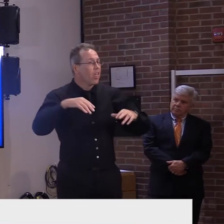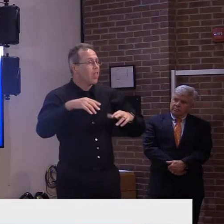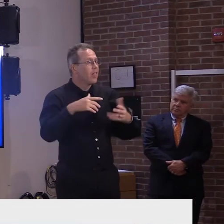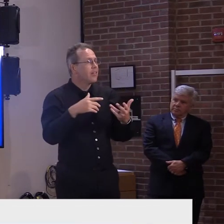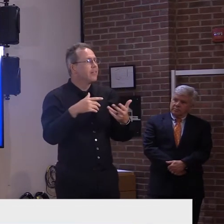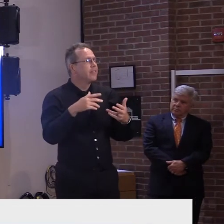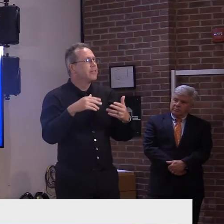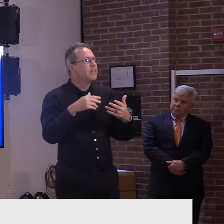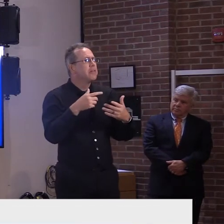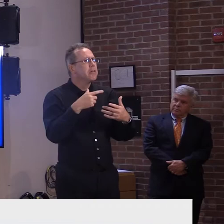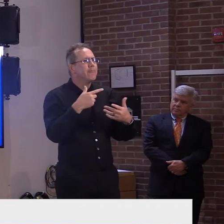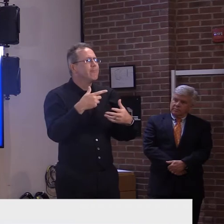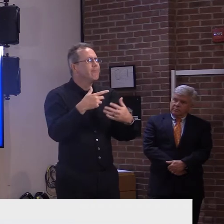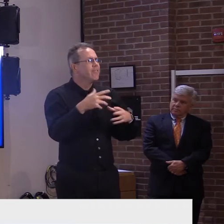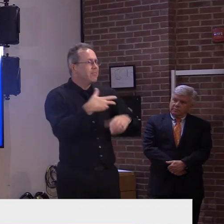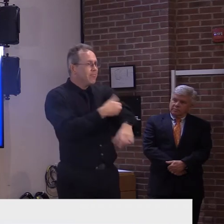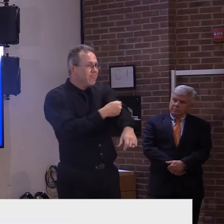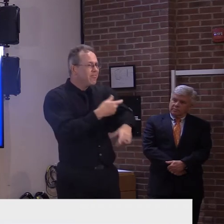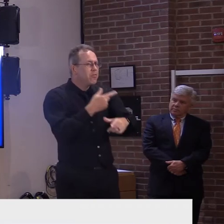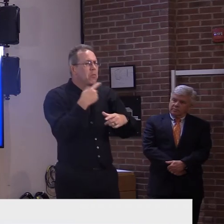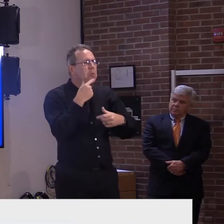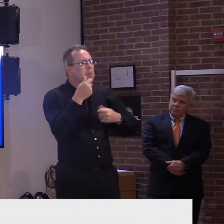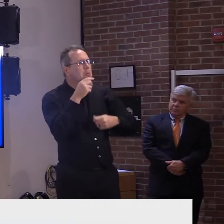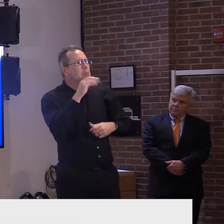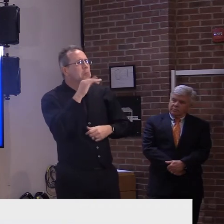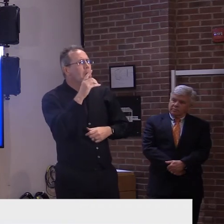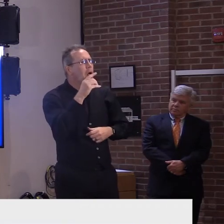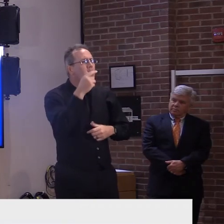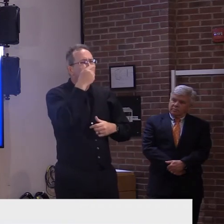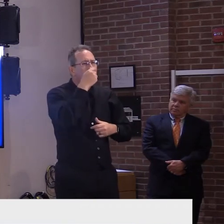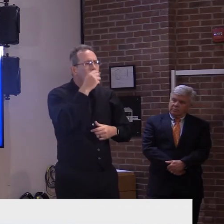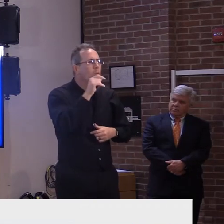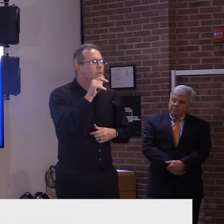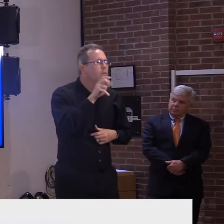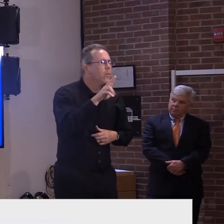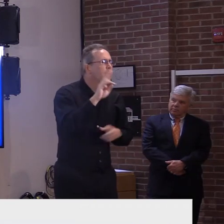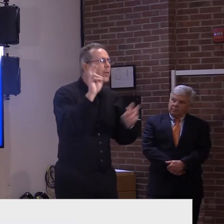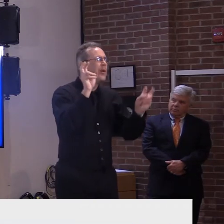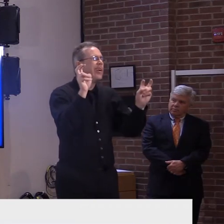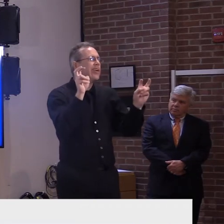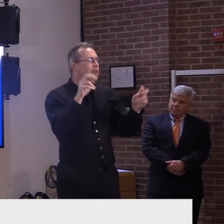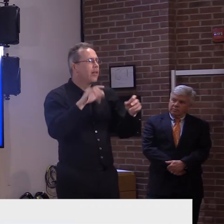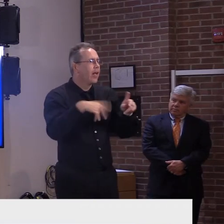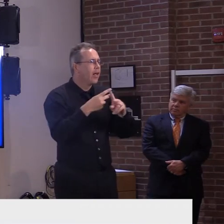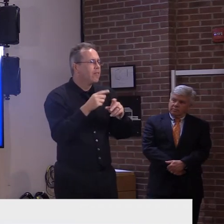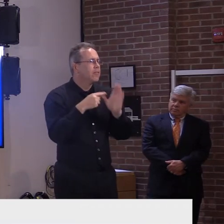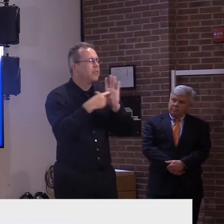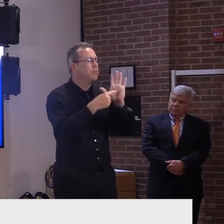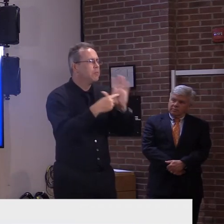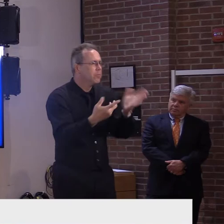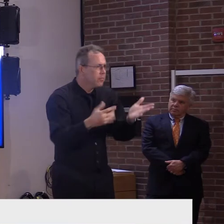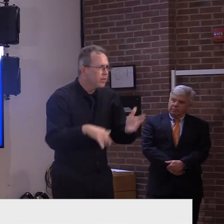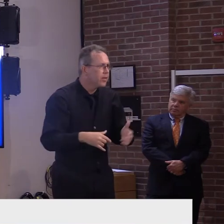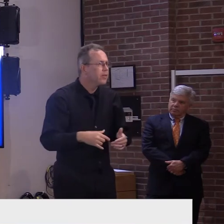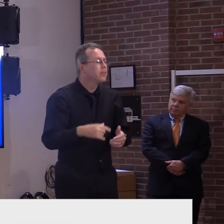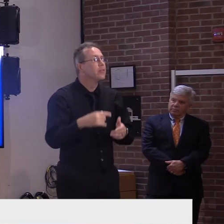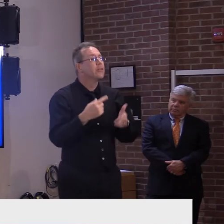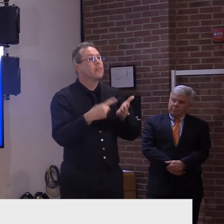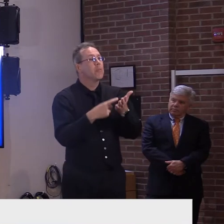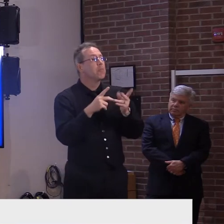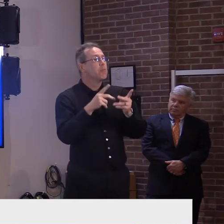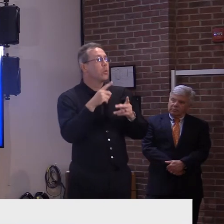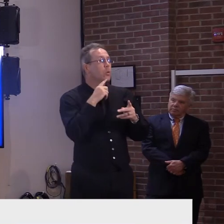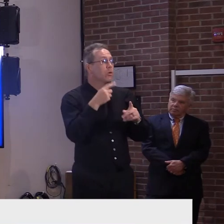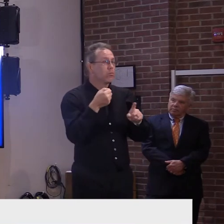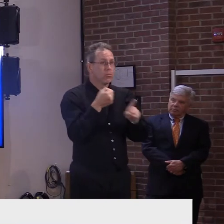we've seen that throughout the pandemic, particularly when cases are rising and the testing hasn't caught up with it. So that is the same in